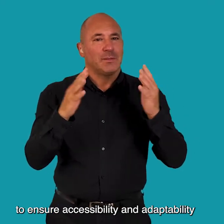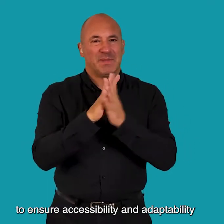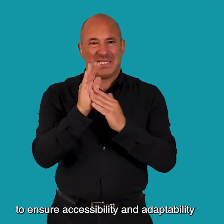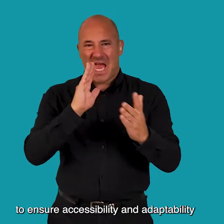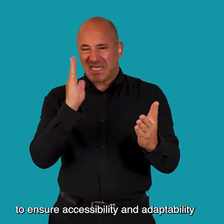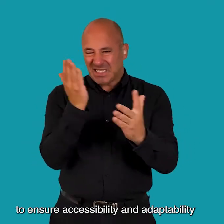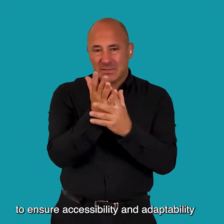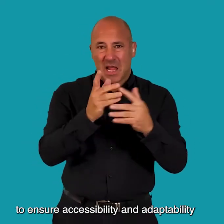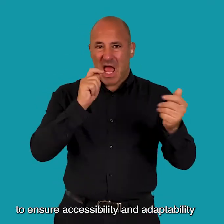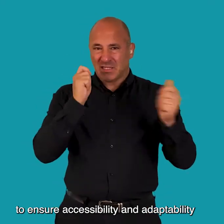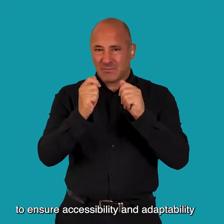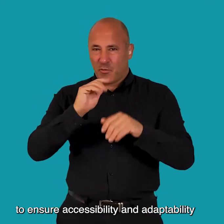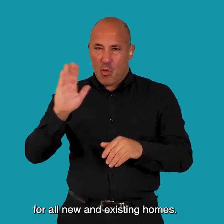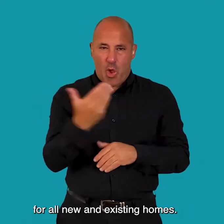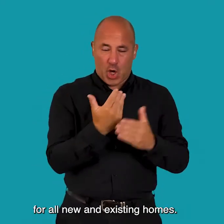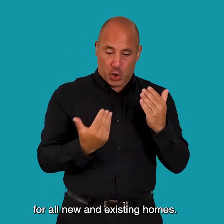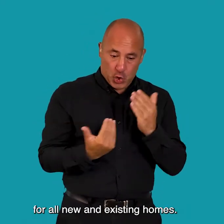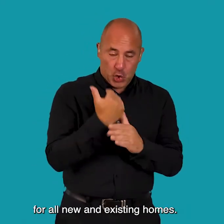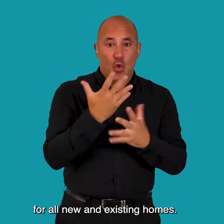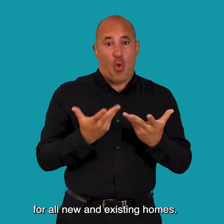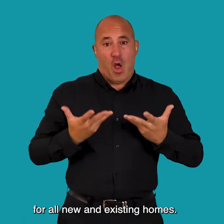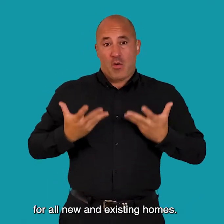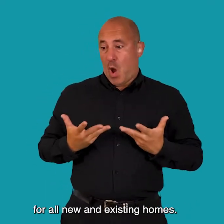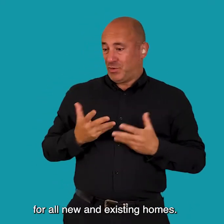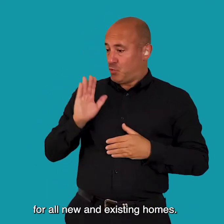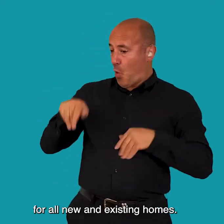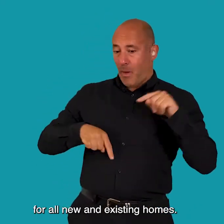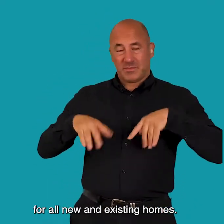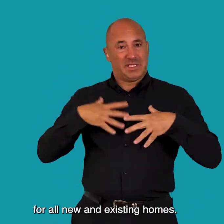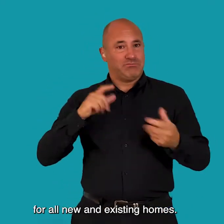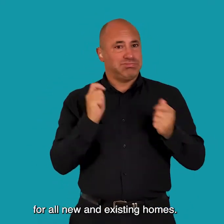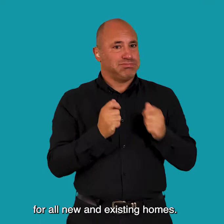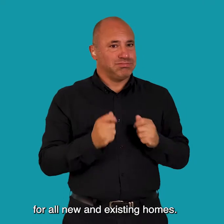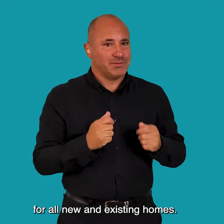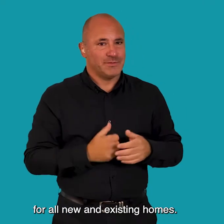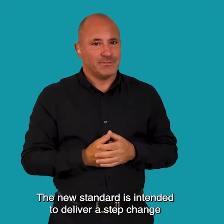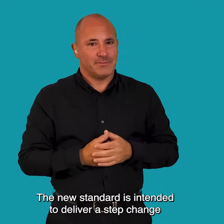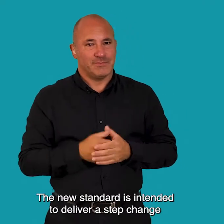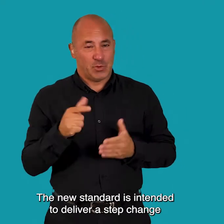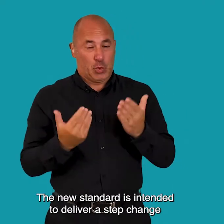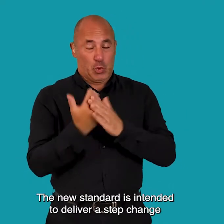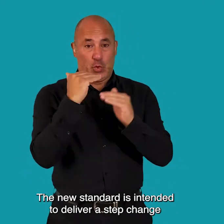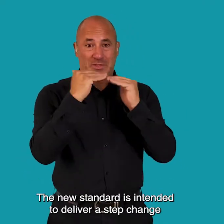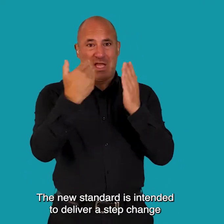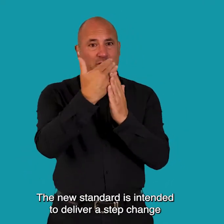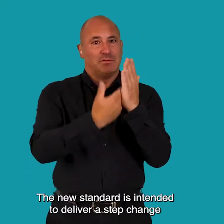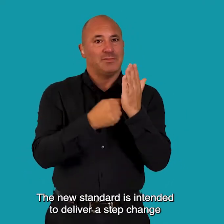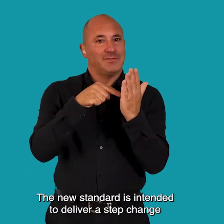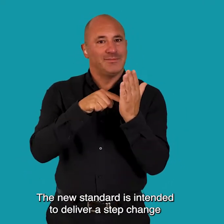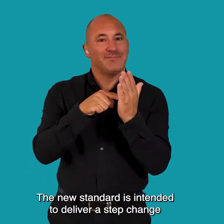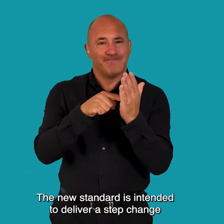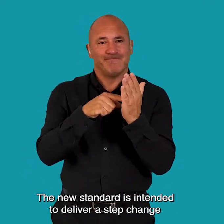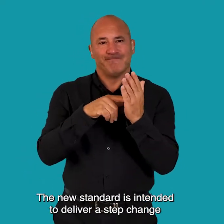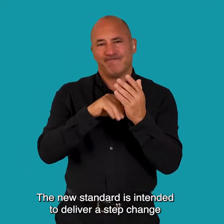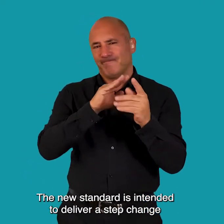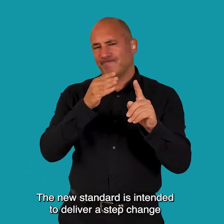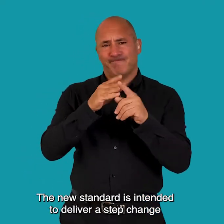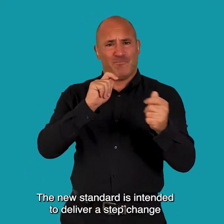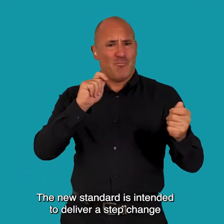and adaptability for all new and existing homes. The new standard is intended to deliver a step change